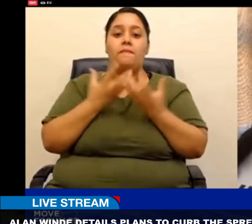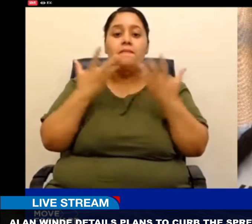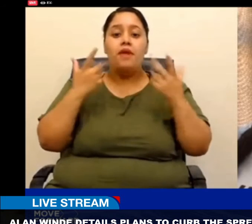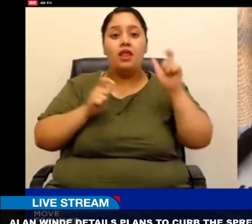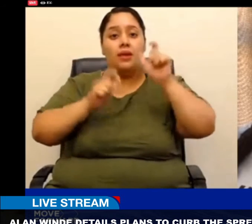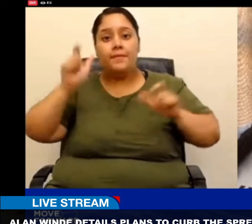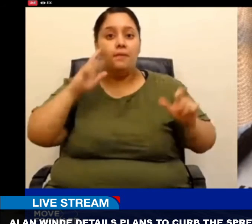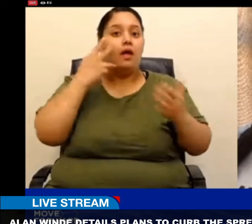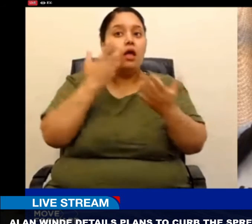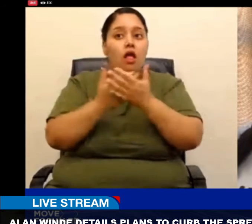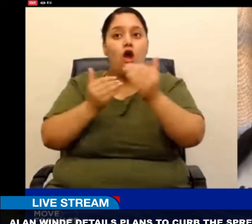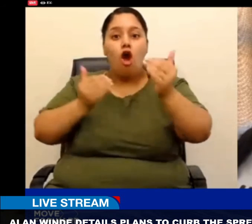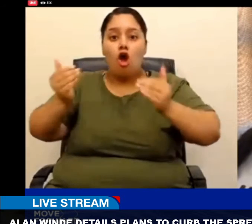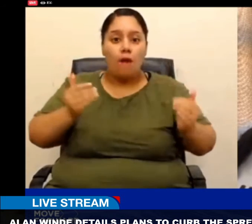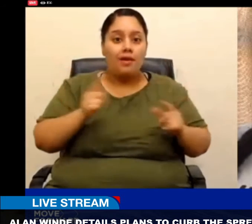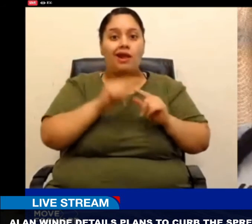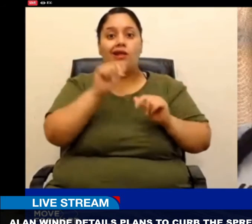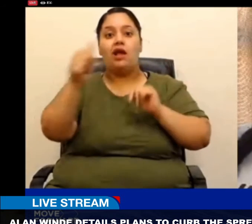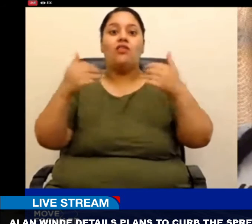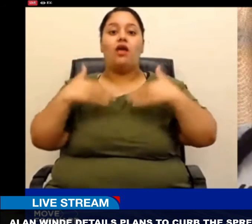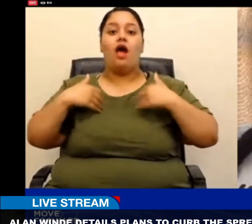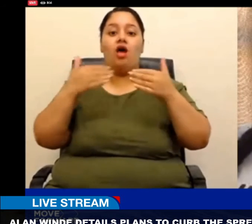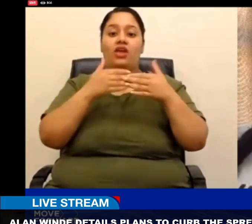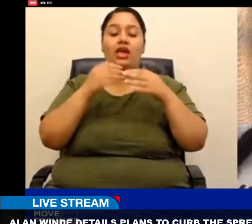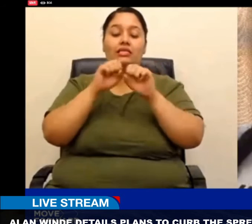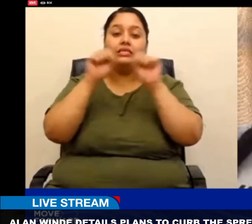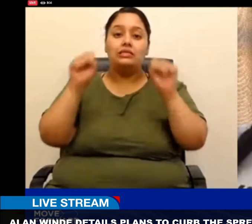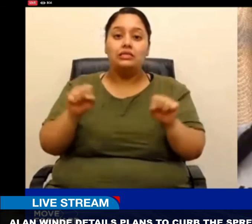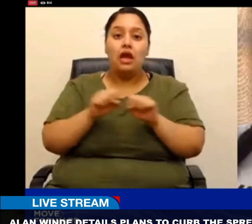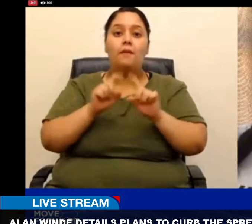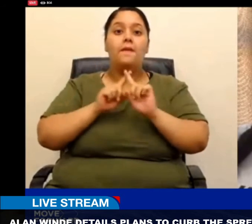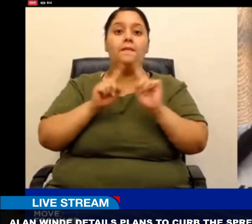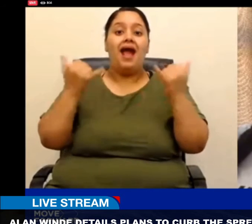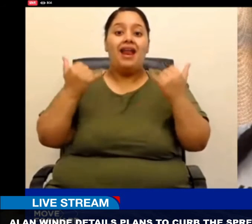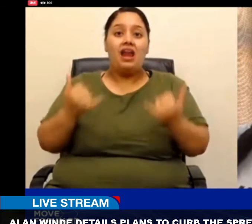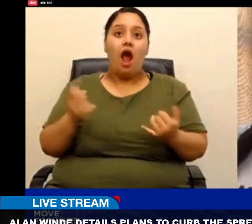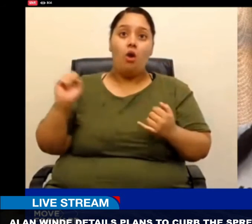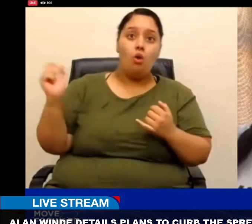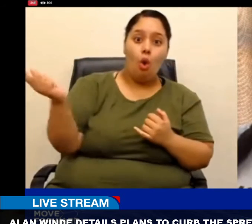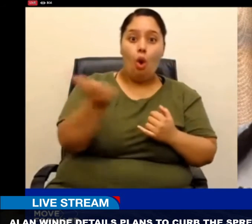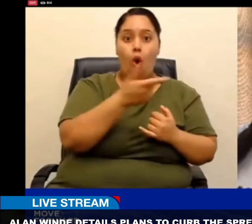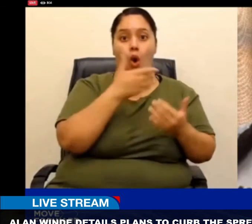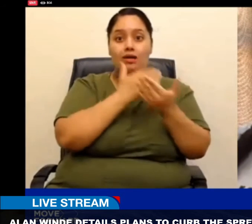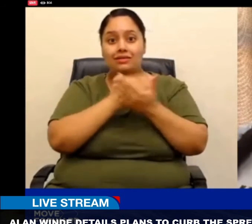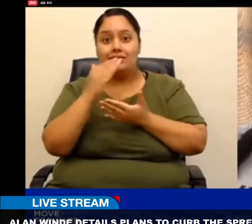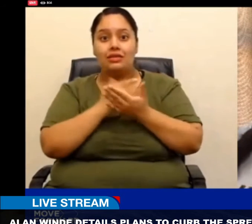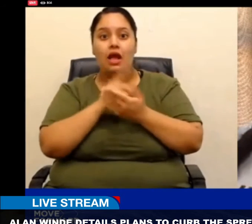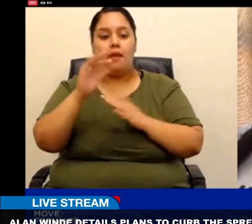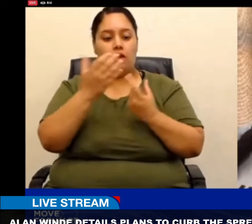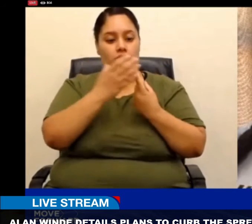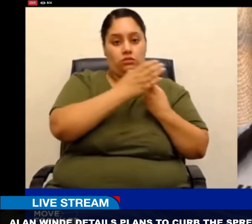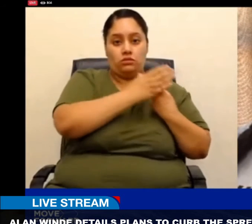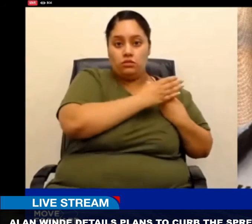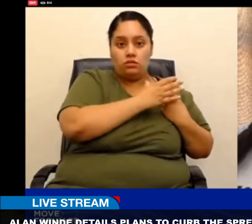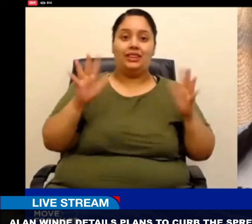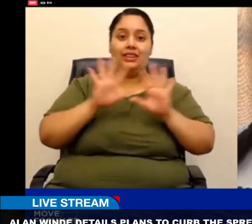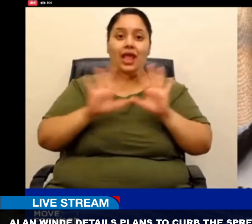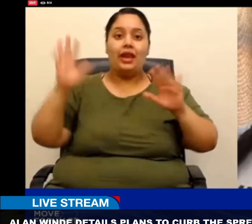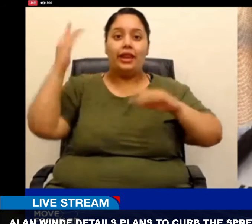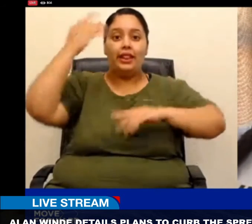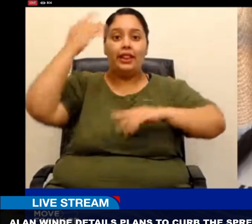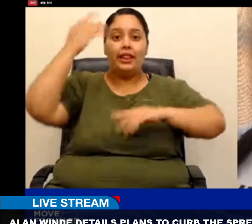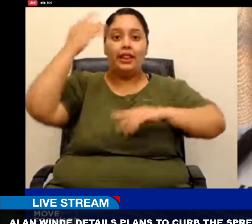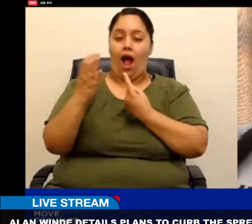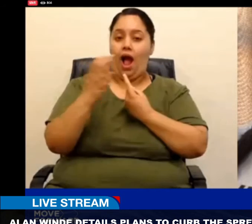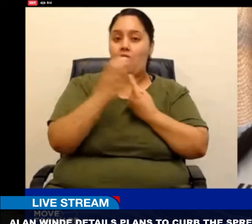can accommodate elsewhere in our health system. But if now they all have to, some of them have to be on quarantine for the 10 days or isolation for